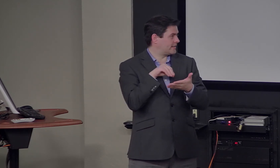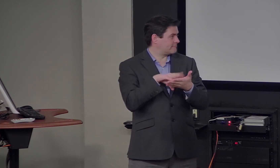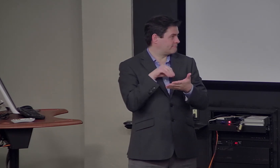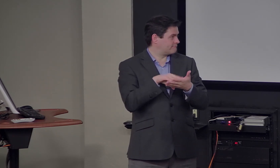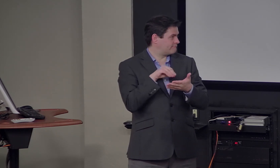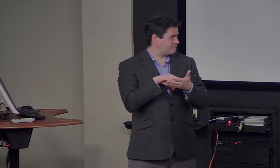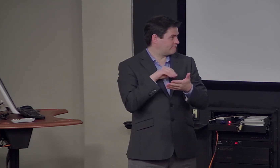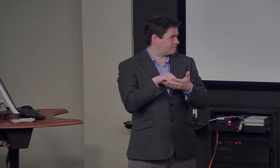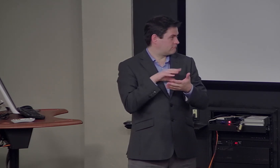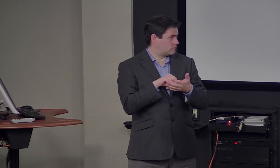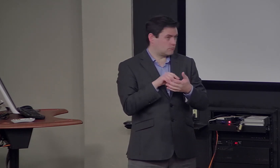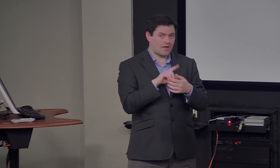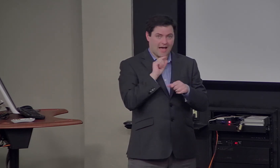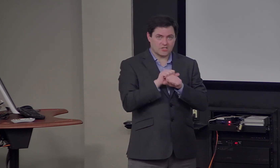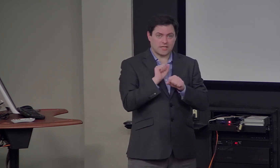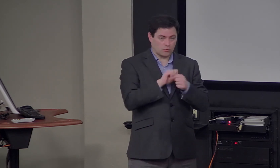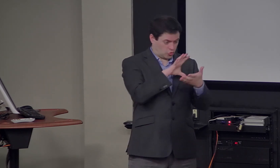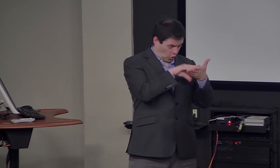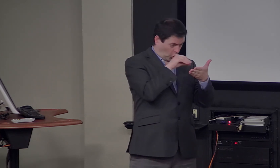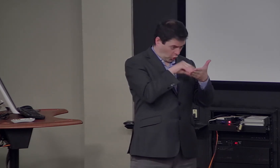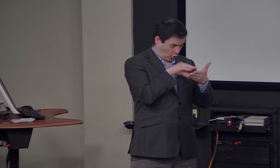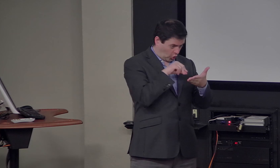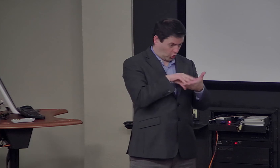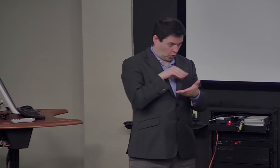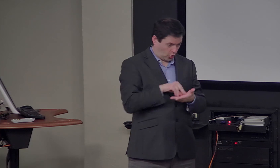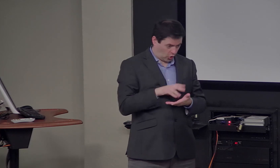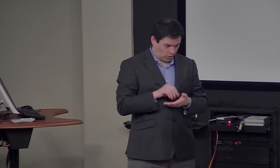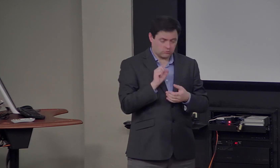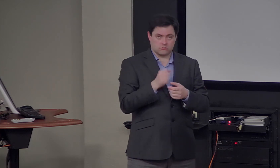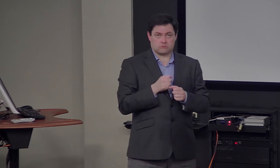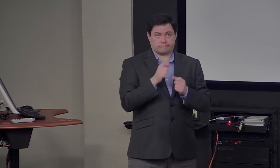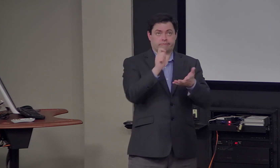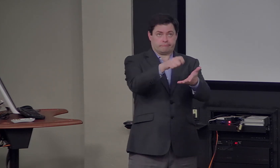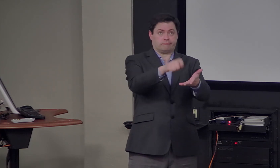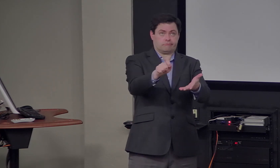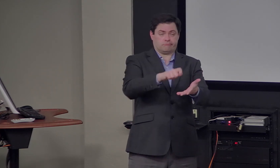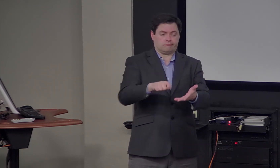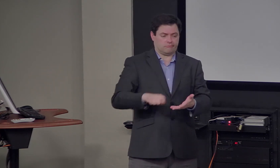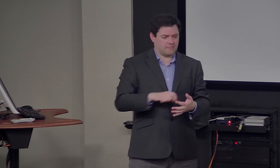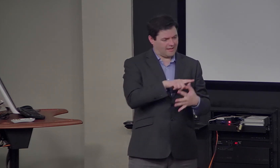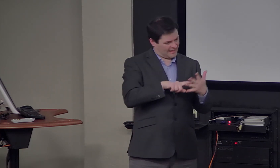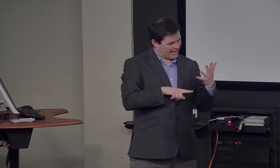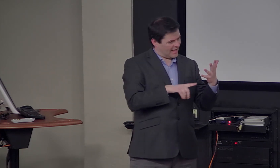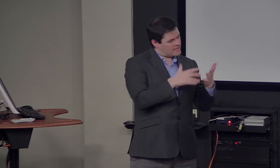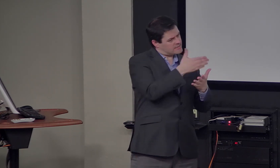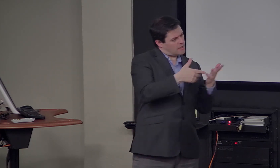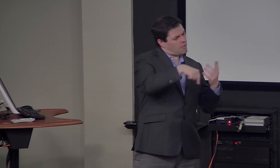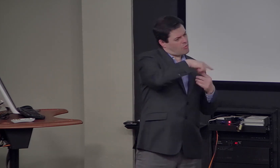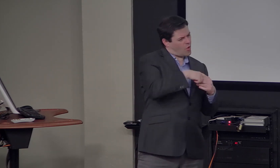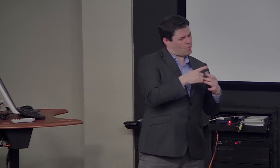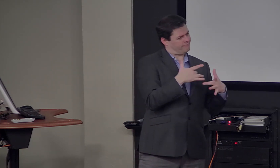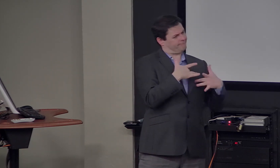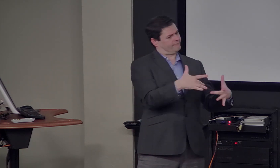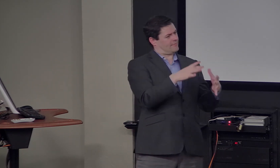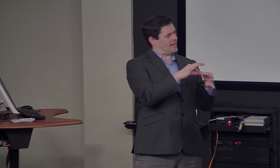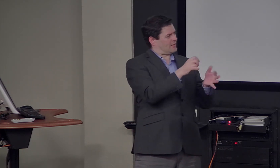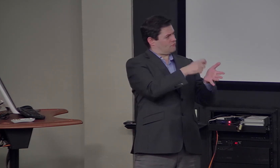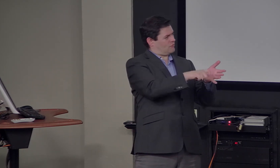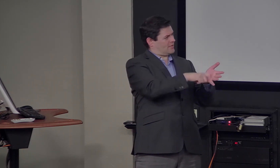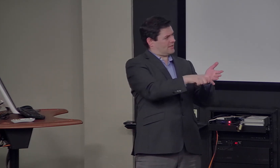rote learning, where you actually have to learn information and then spit it back out in its written form. So some of